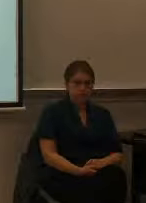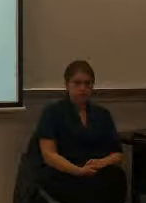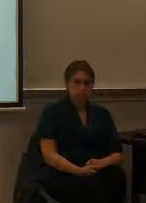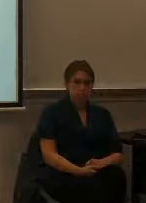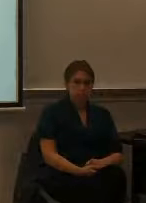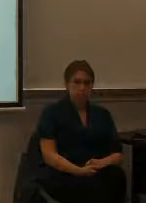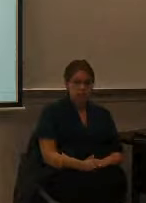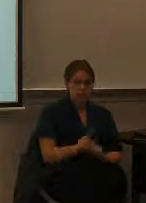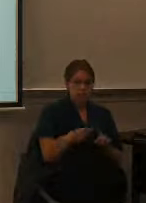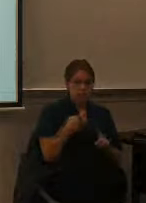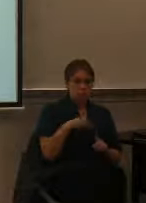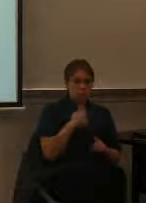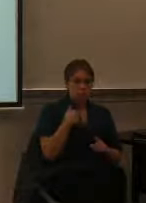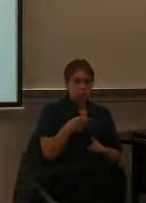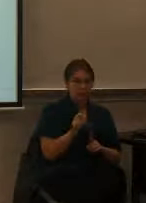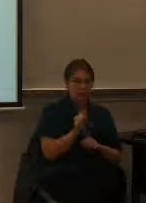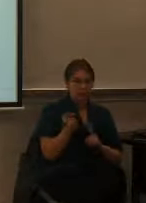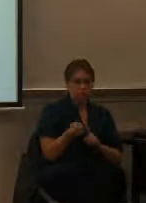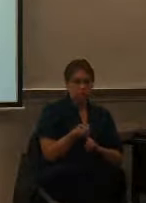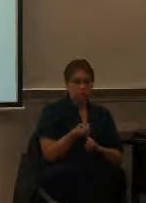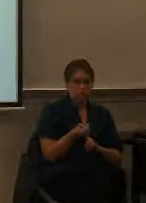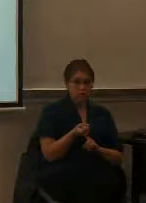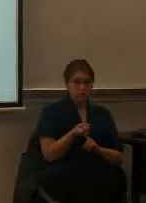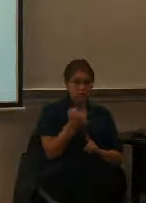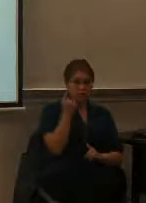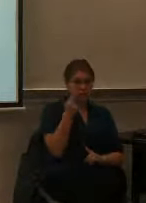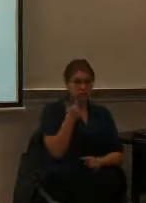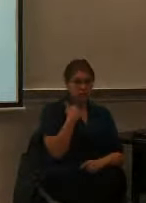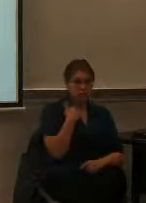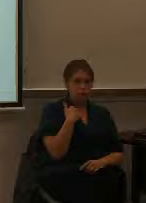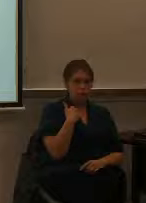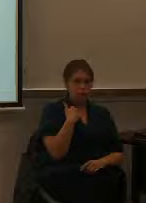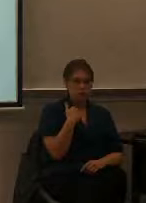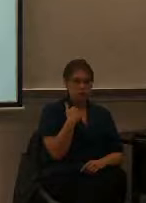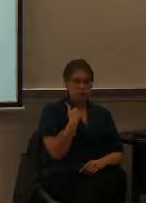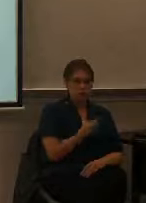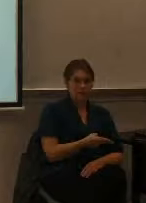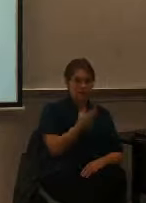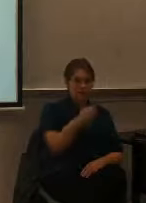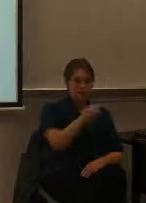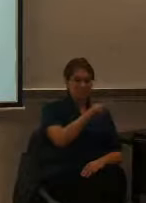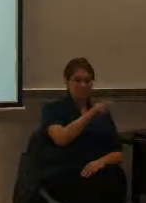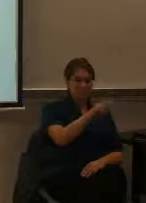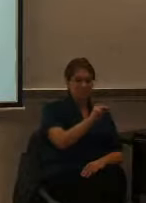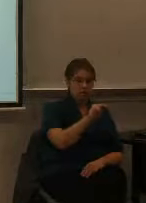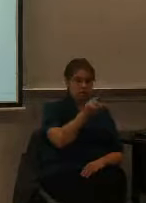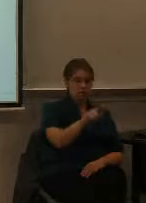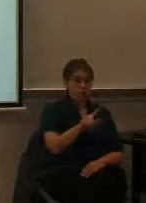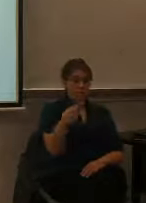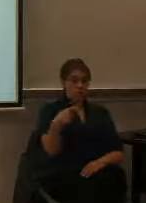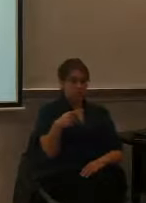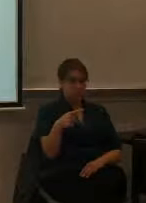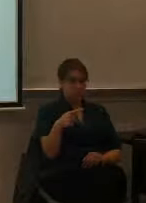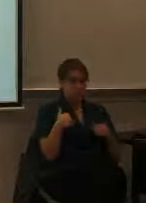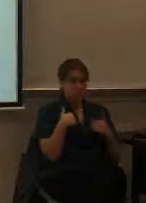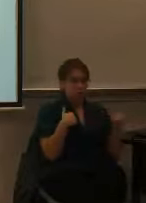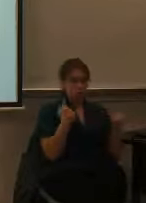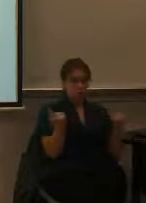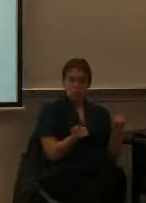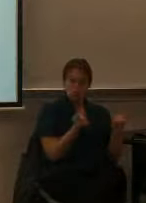And so when we have this situation, if you have high silicon and low phosphorus, species 1 always